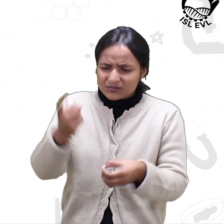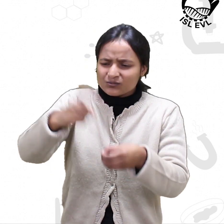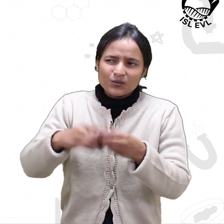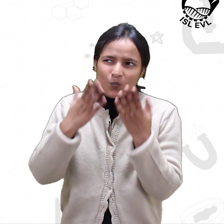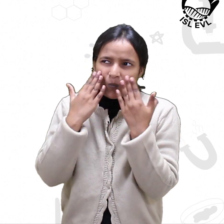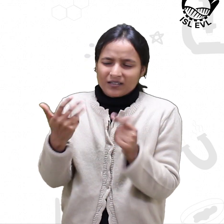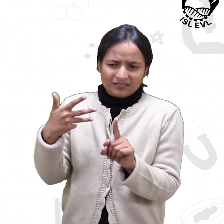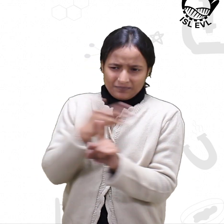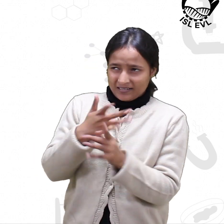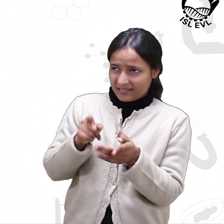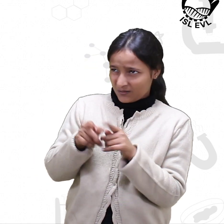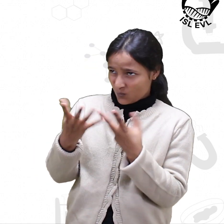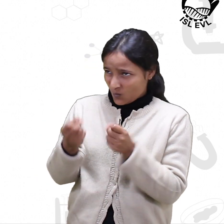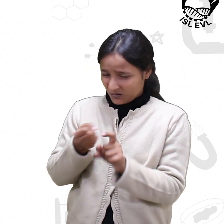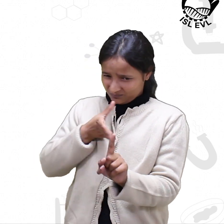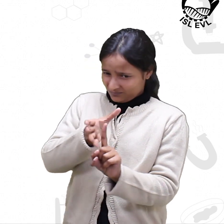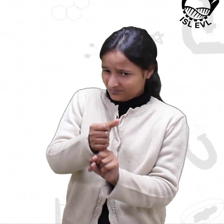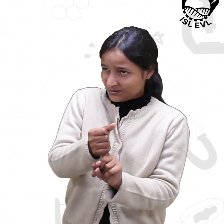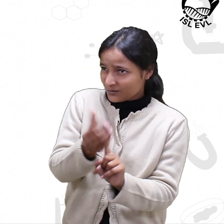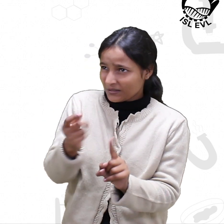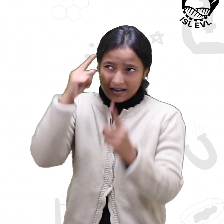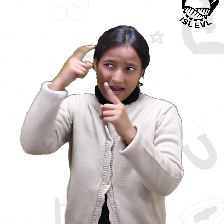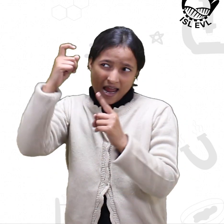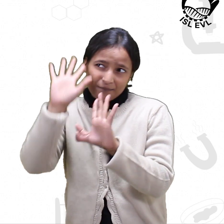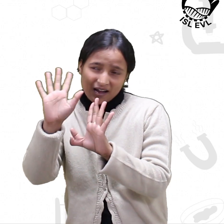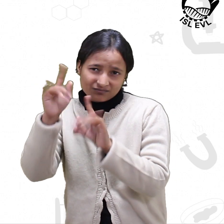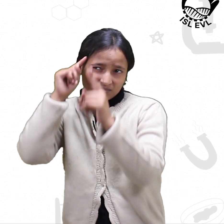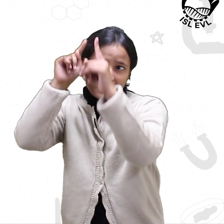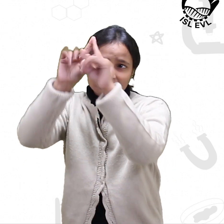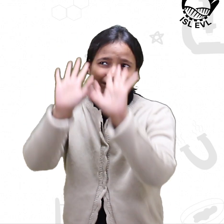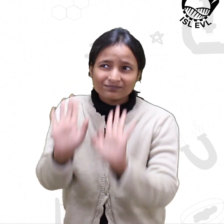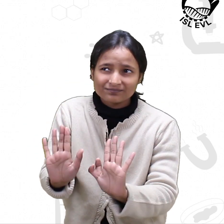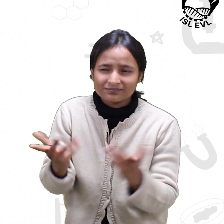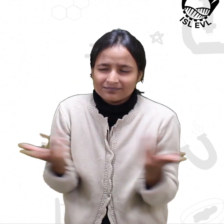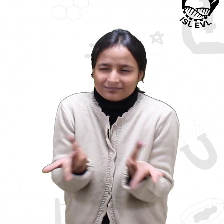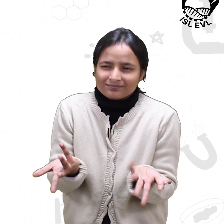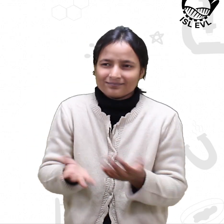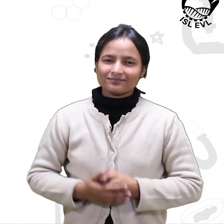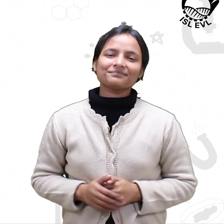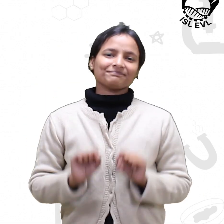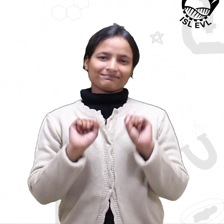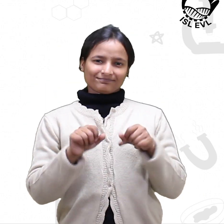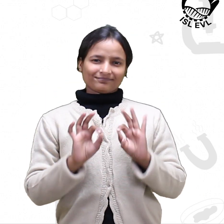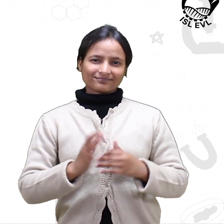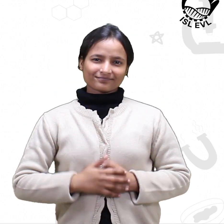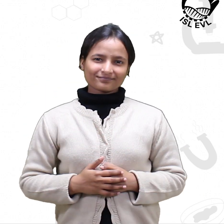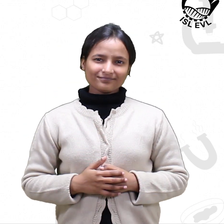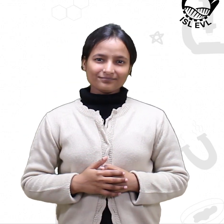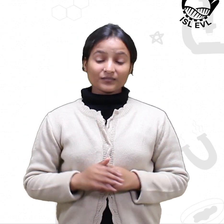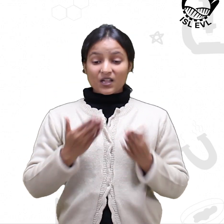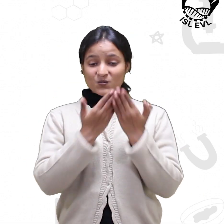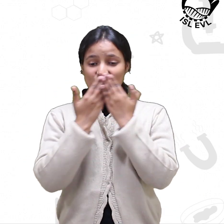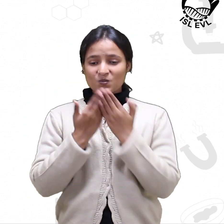to choose this career path? Or did you always knew that you wanted to be a scientist? In school, I